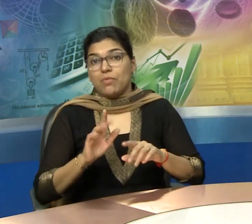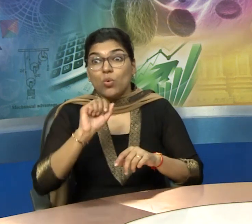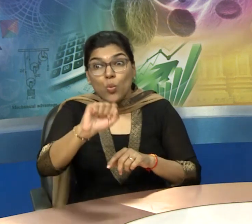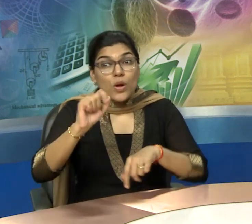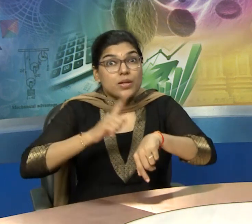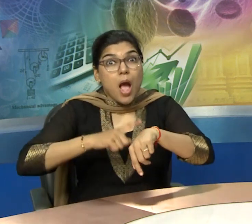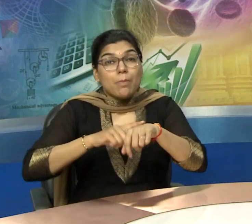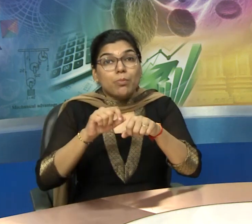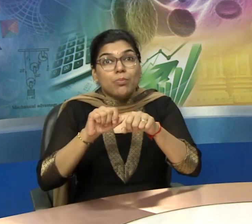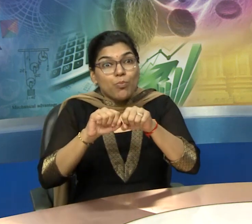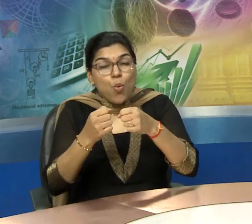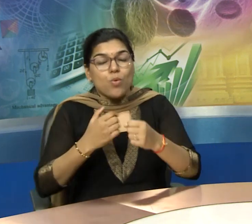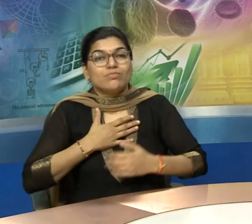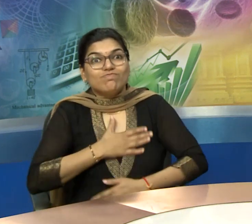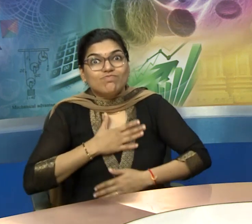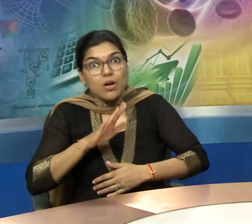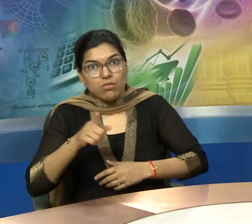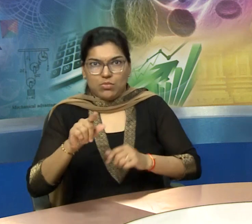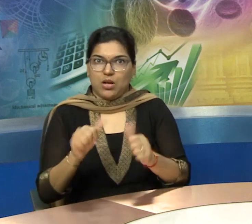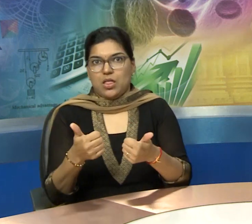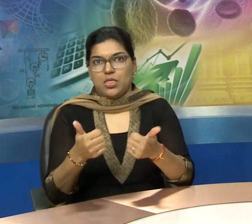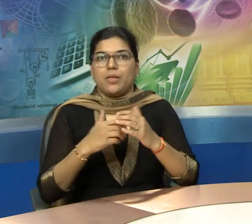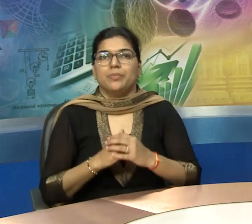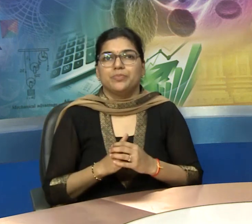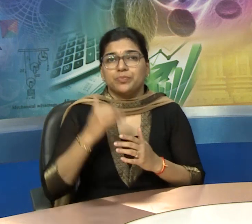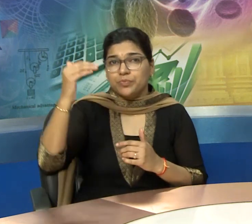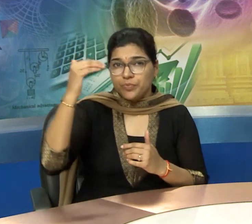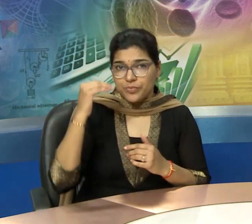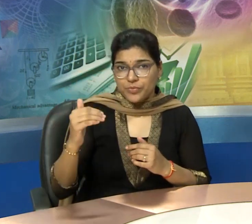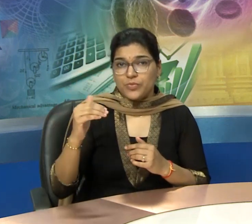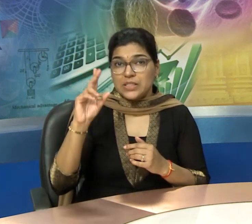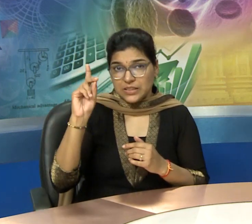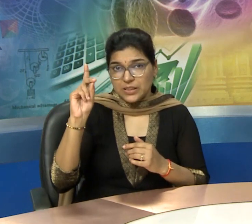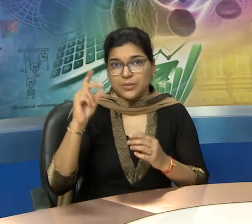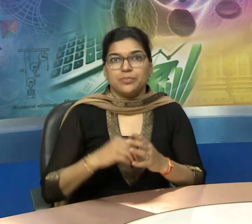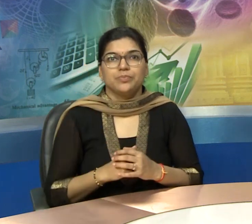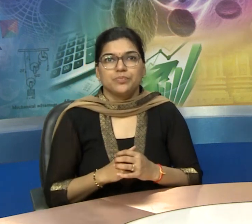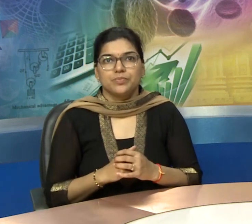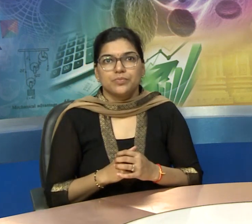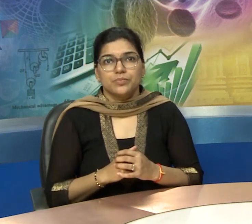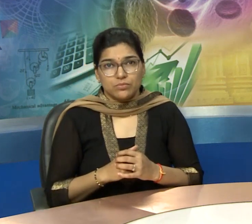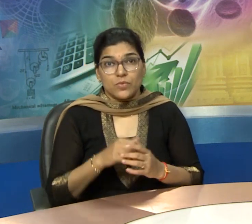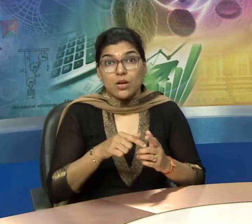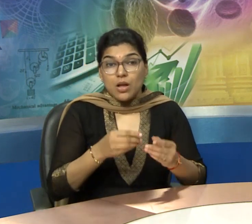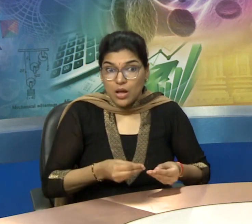So this is an important function of library. Another function of library is